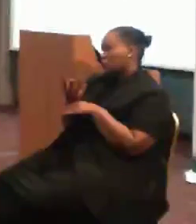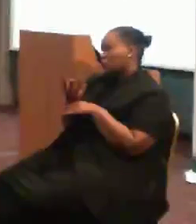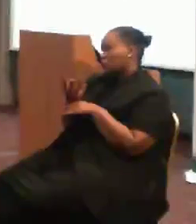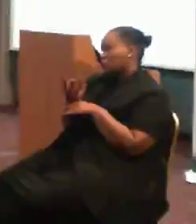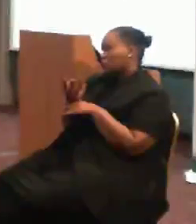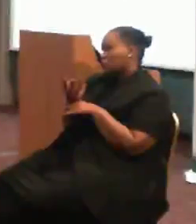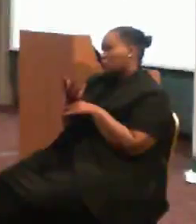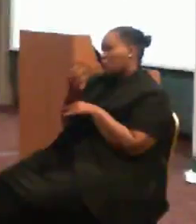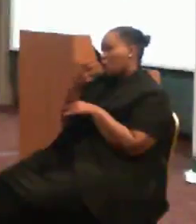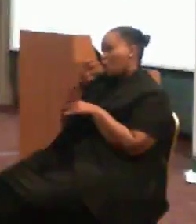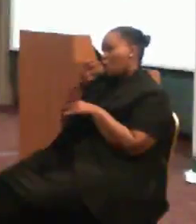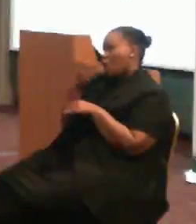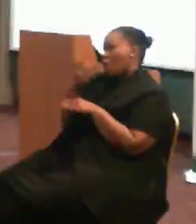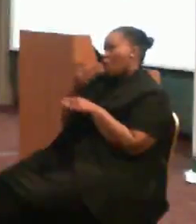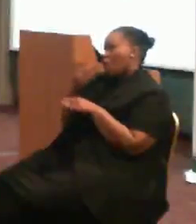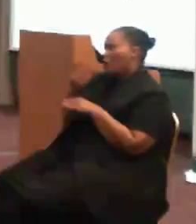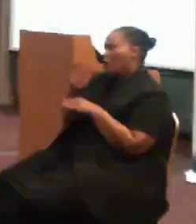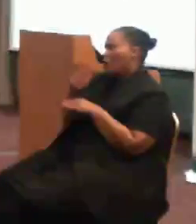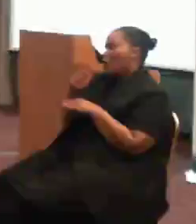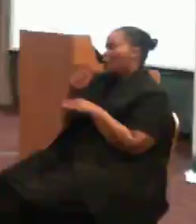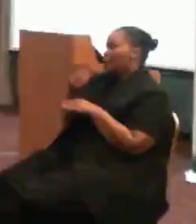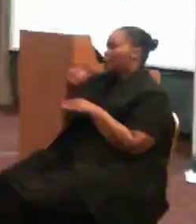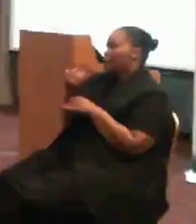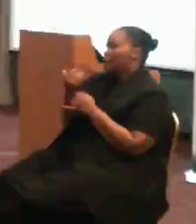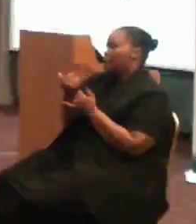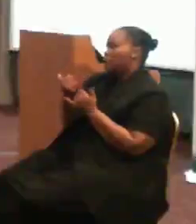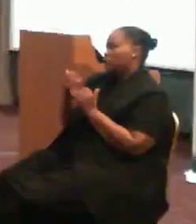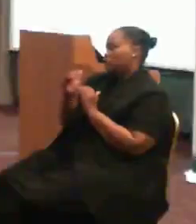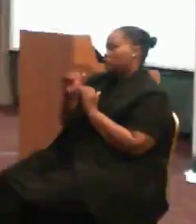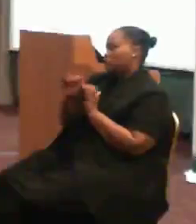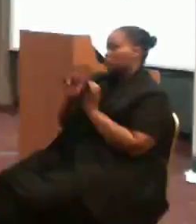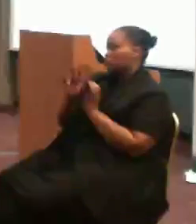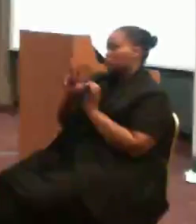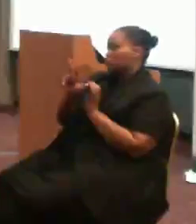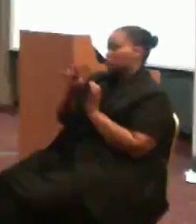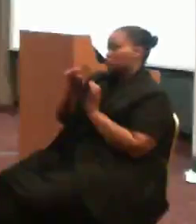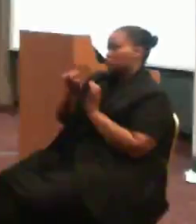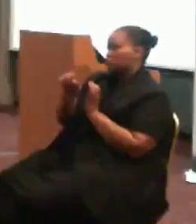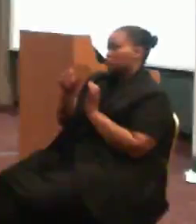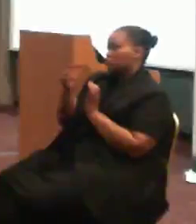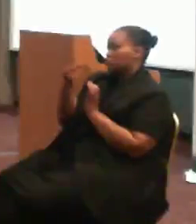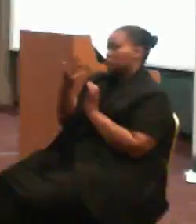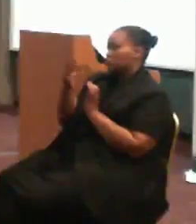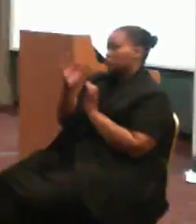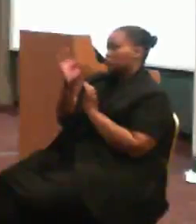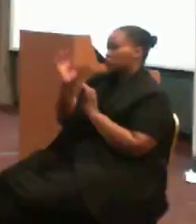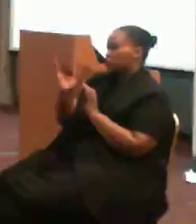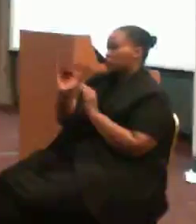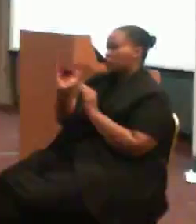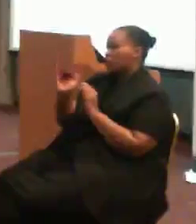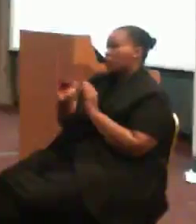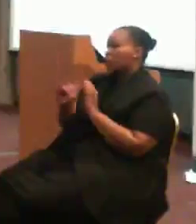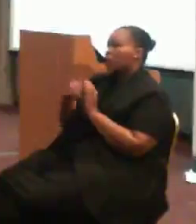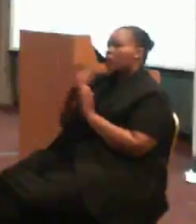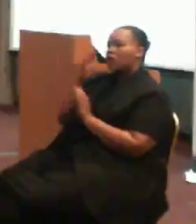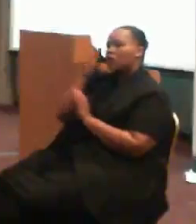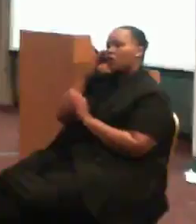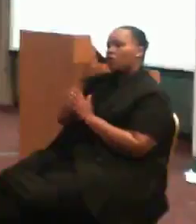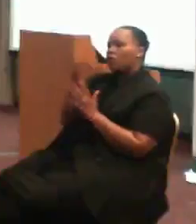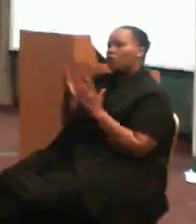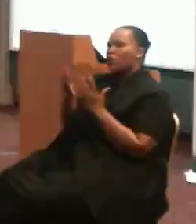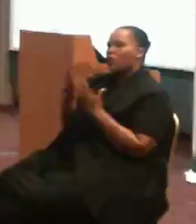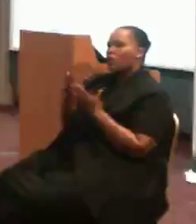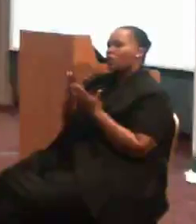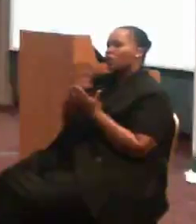They are also not, they're dropping by around 8.9% and this sort of thing. And I know you may say some elements